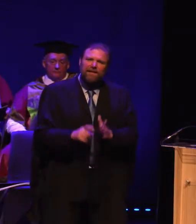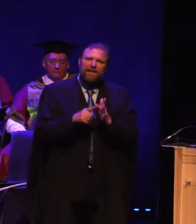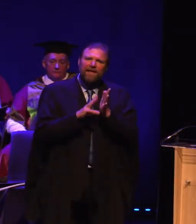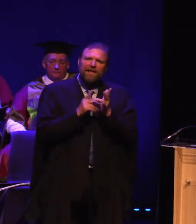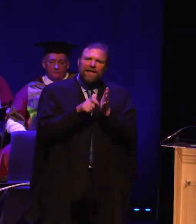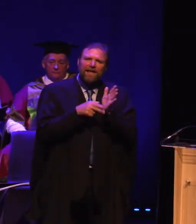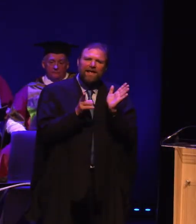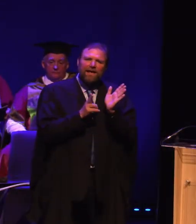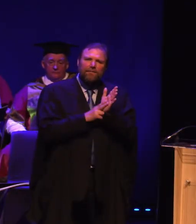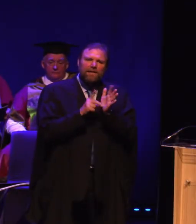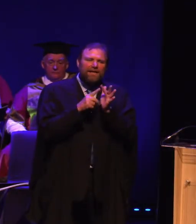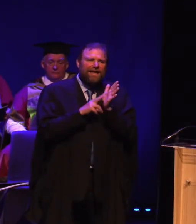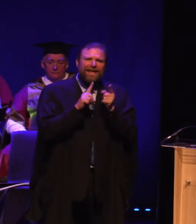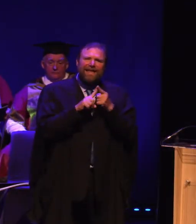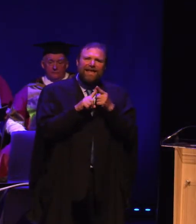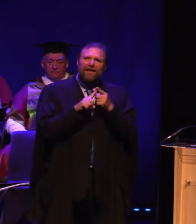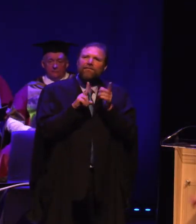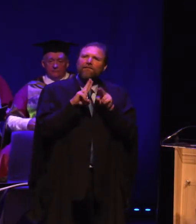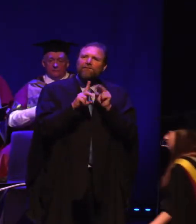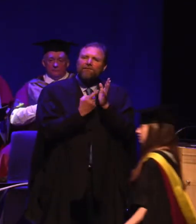Imogen Eve Lawrence.